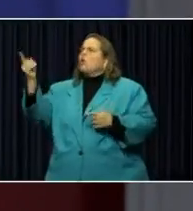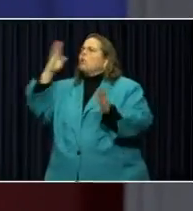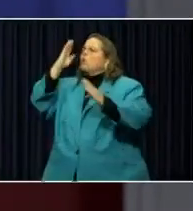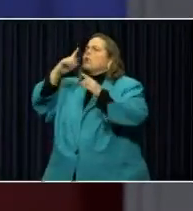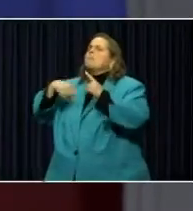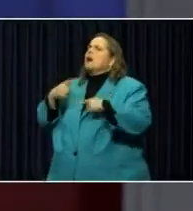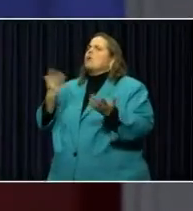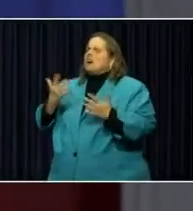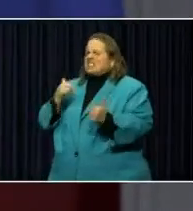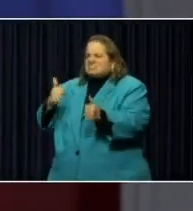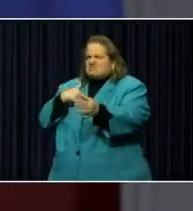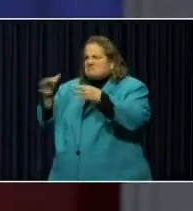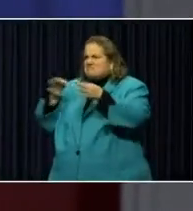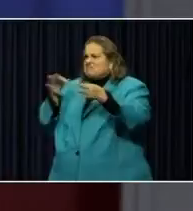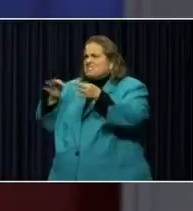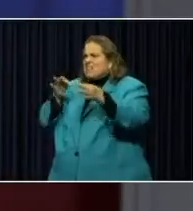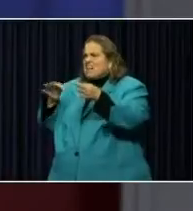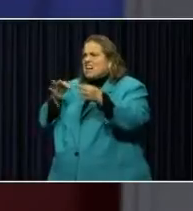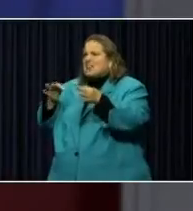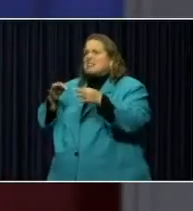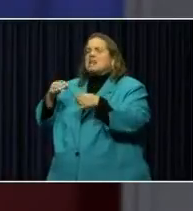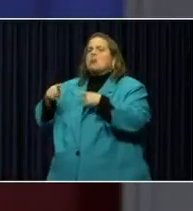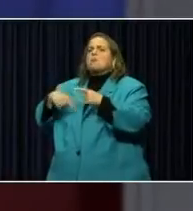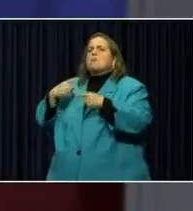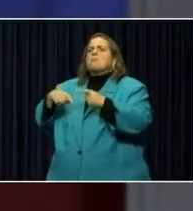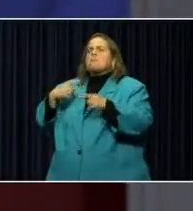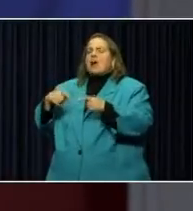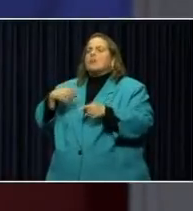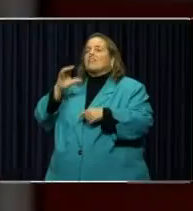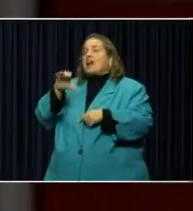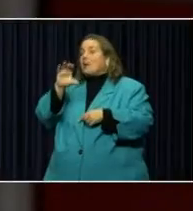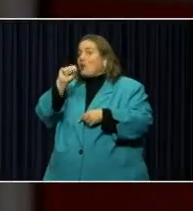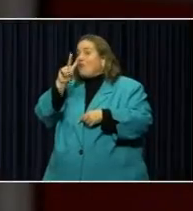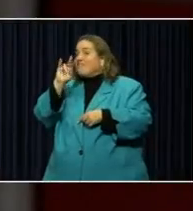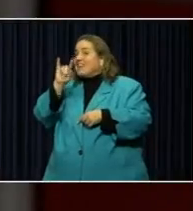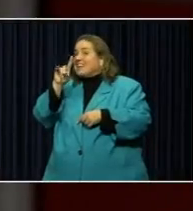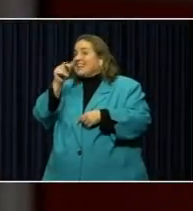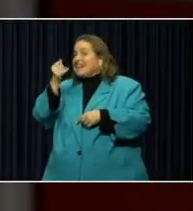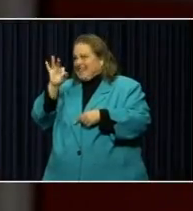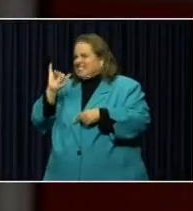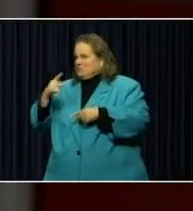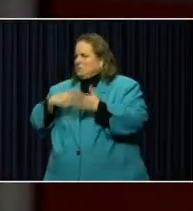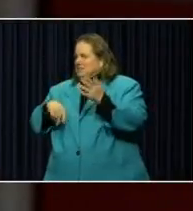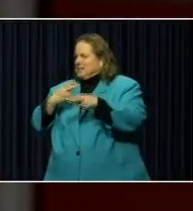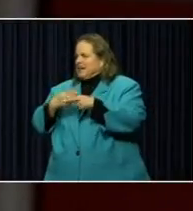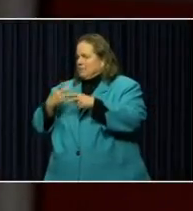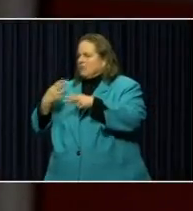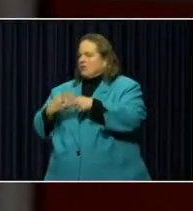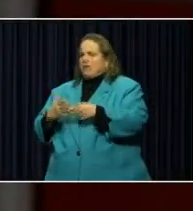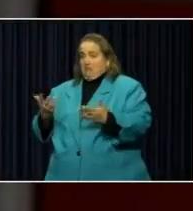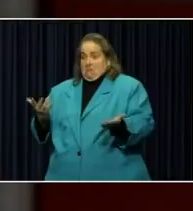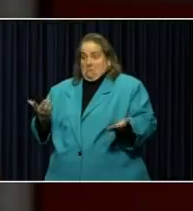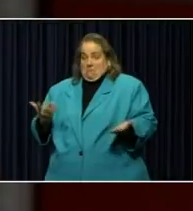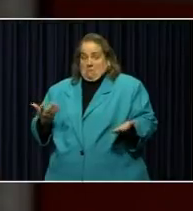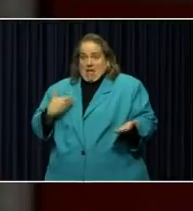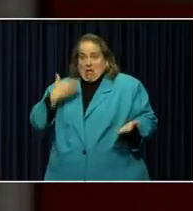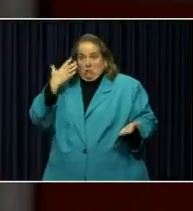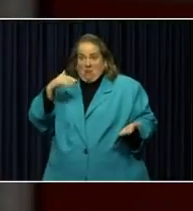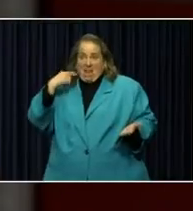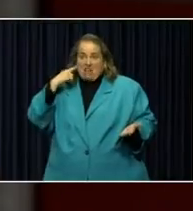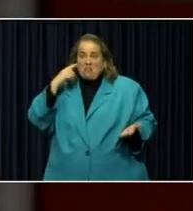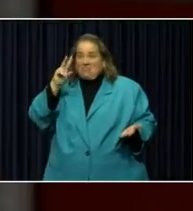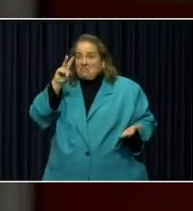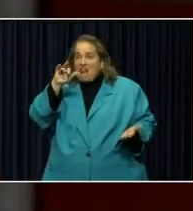Maybe I can explain some things about COVID-19. That's what they call the virus. Well, all I know is it's a virus,